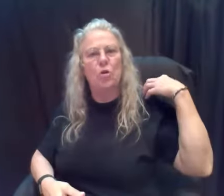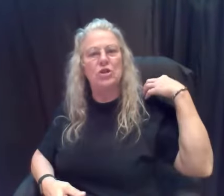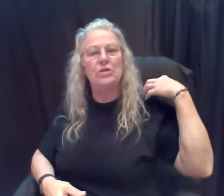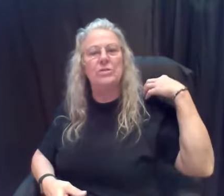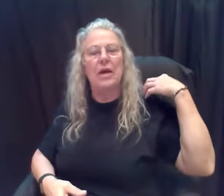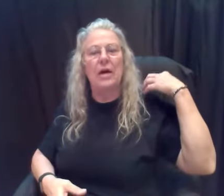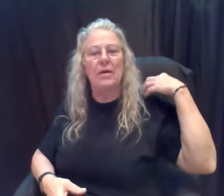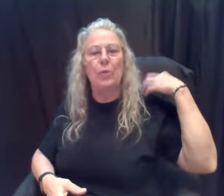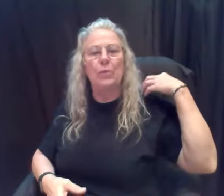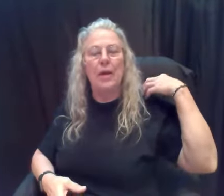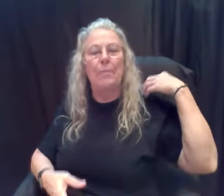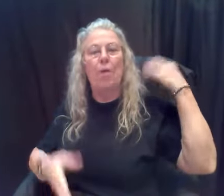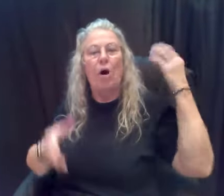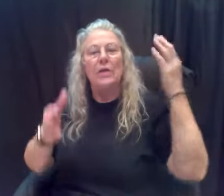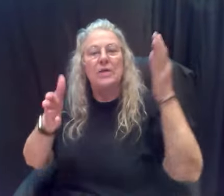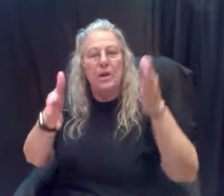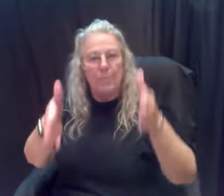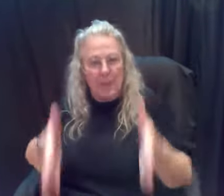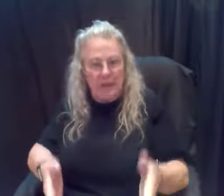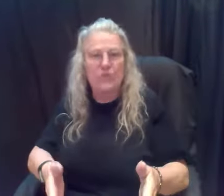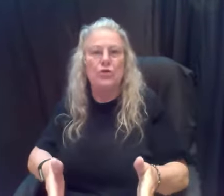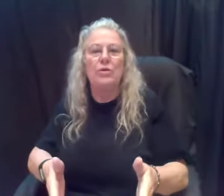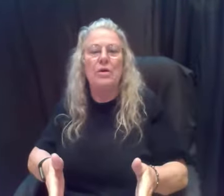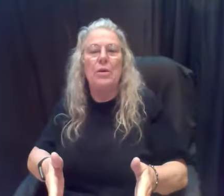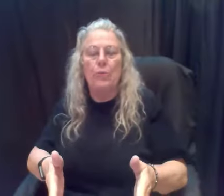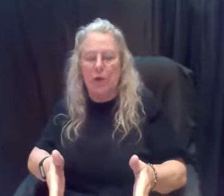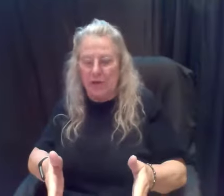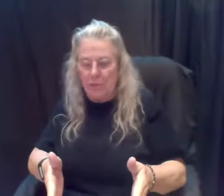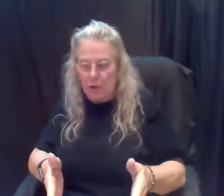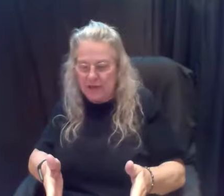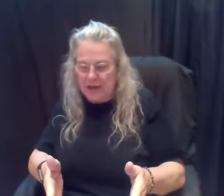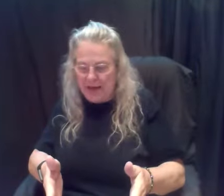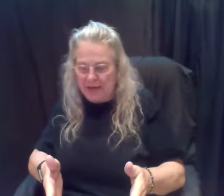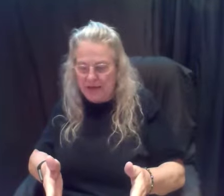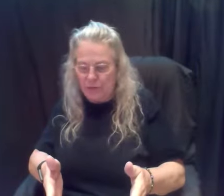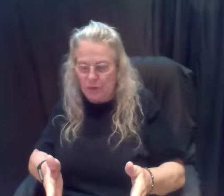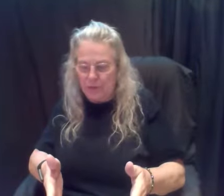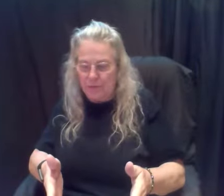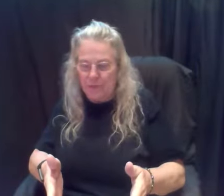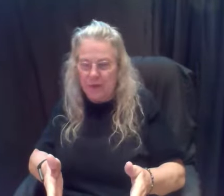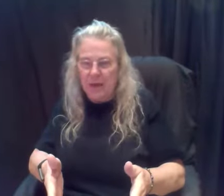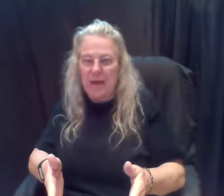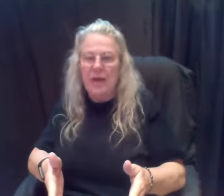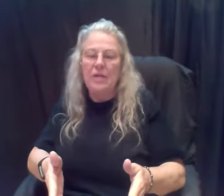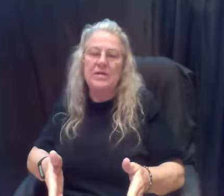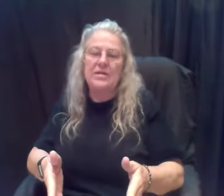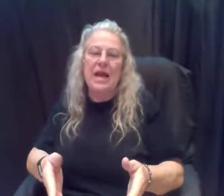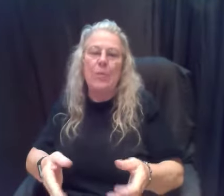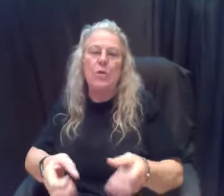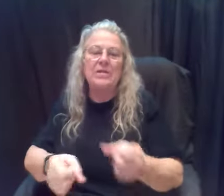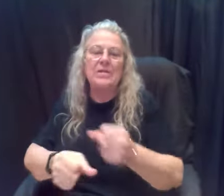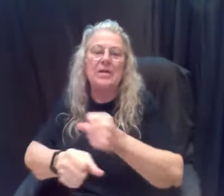just, it would be a boss, master, putting the person ending to it. The same with